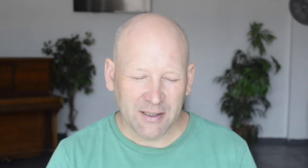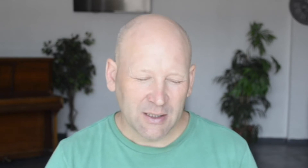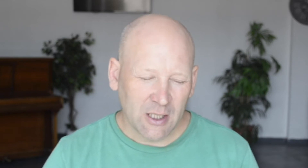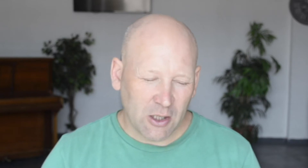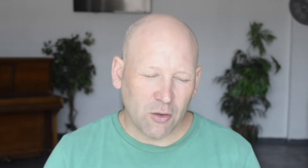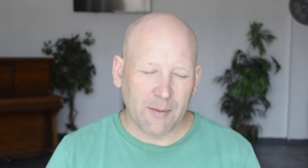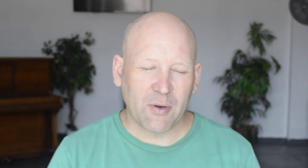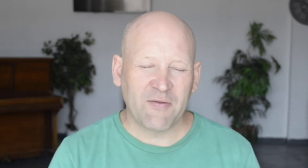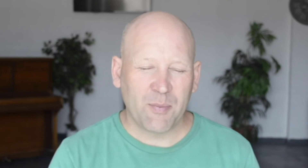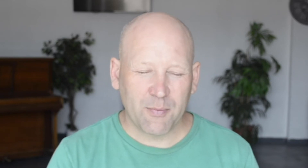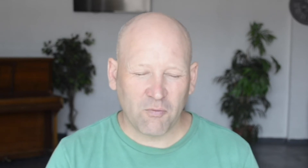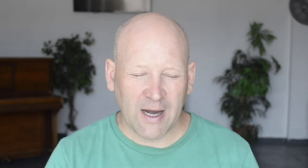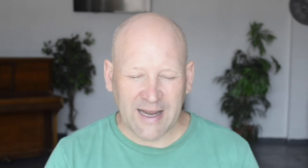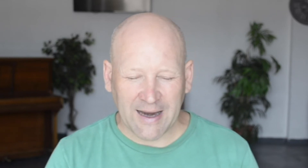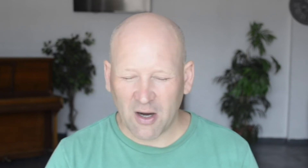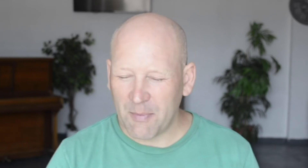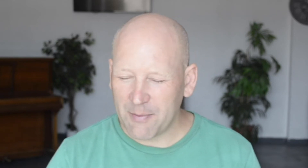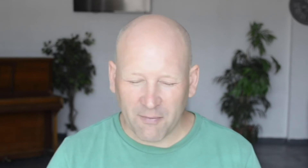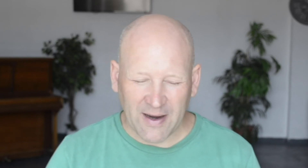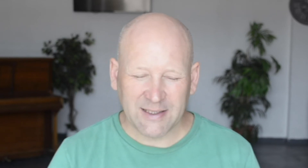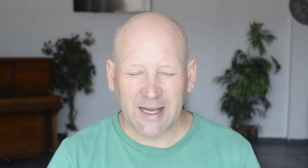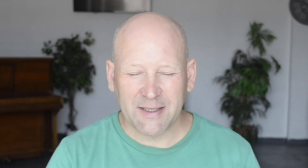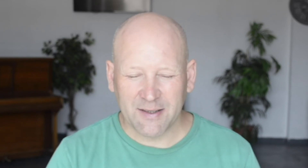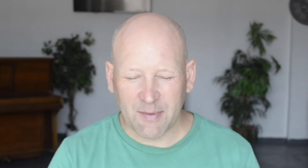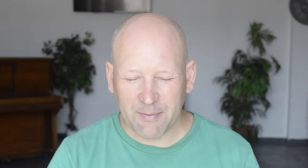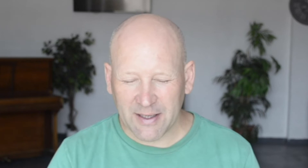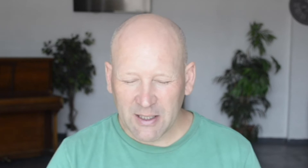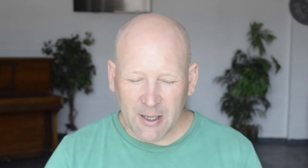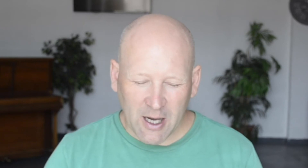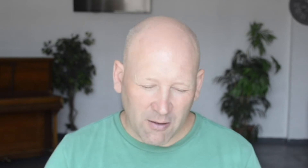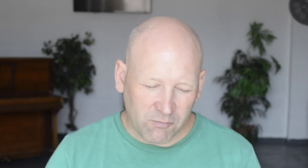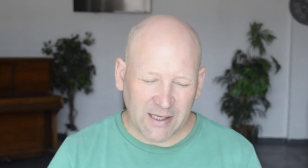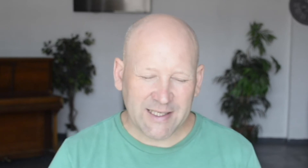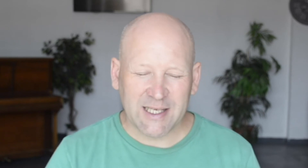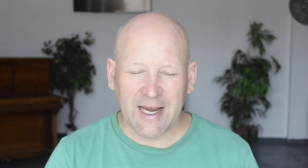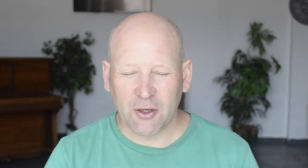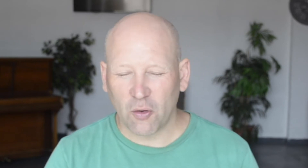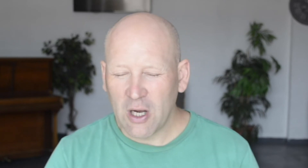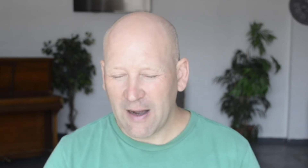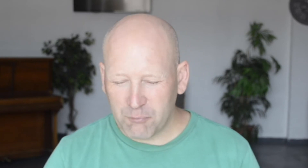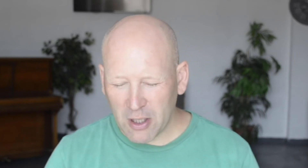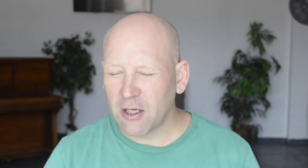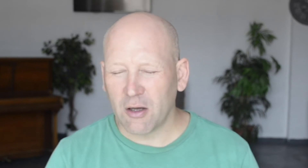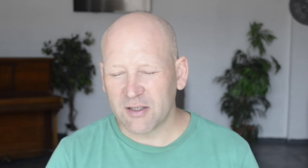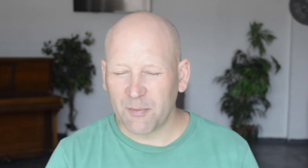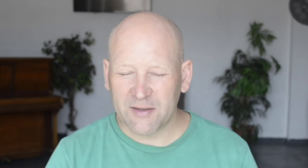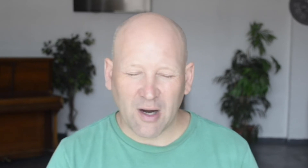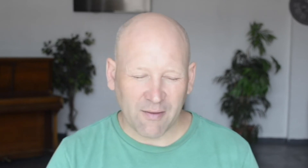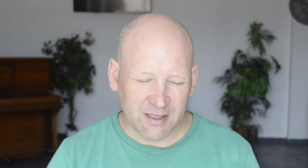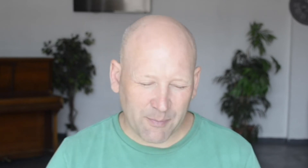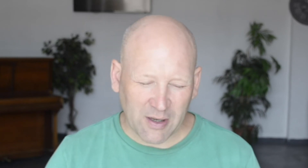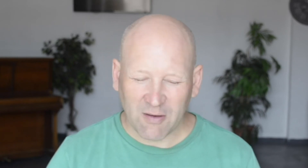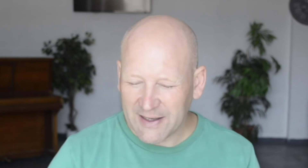And Lord, I pray for people right now that are maybe on ventilators, maybe really sick or have blood clots from